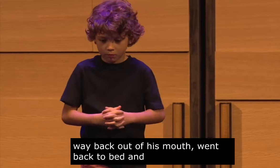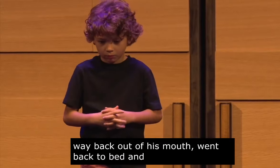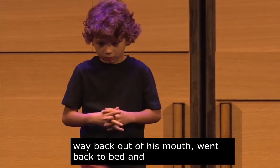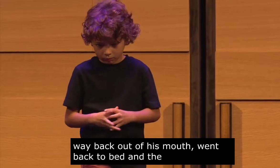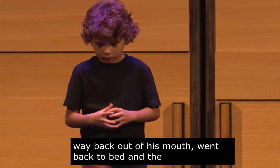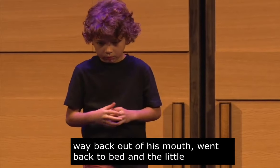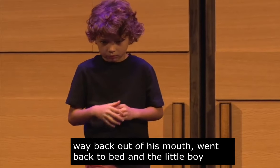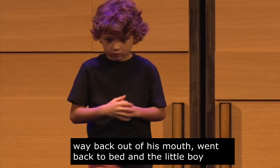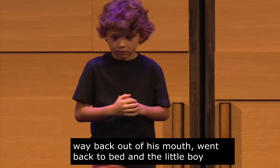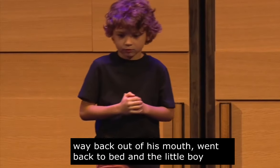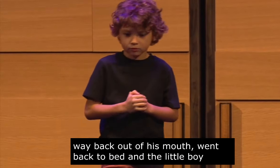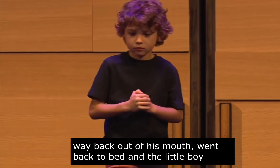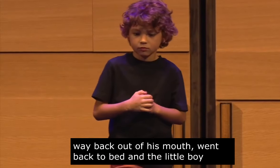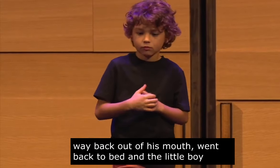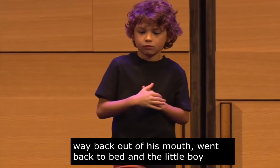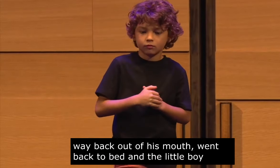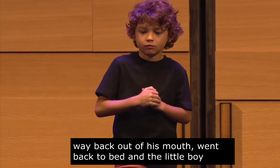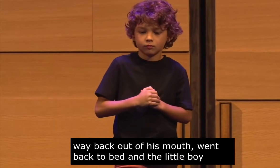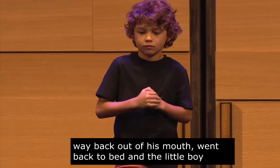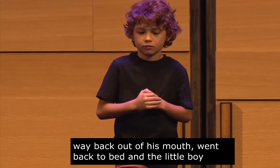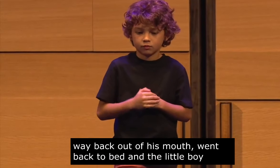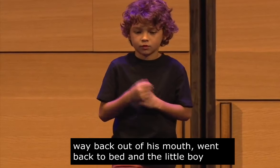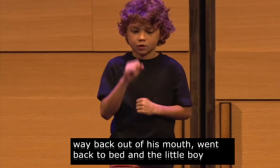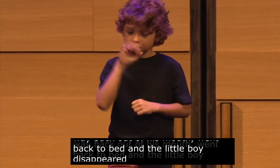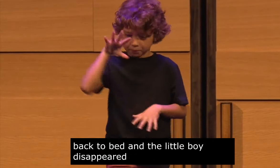bed, and the little boy disappeared.